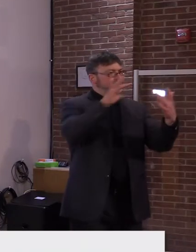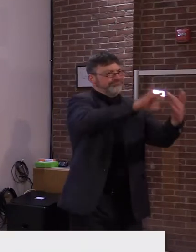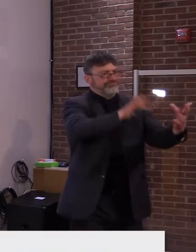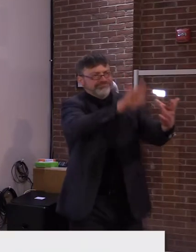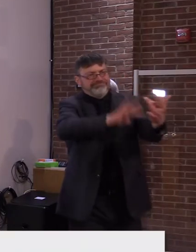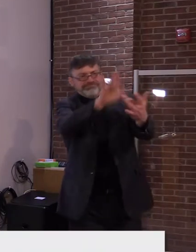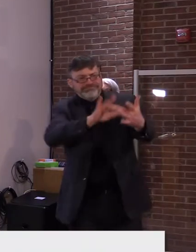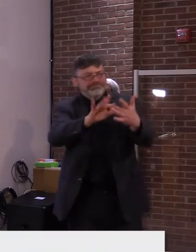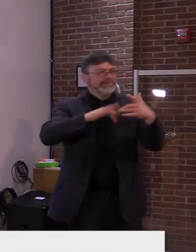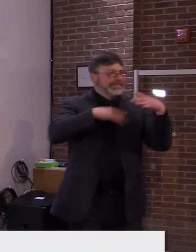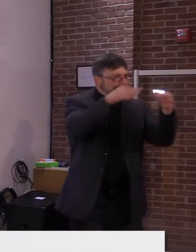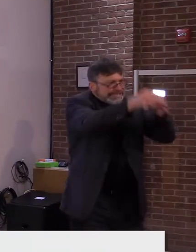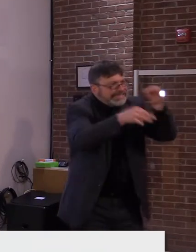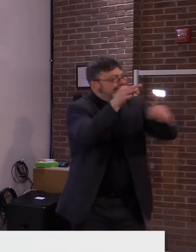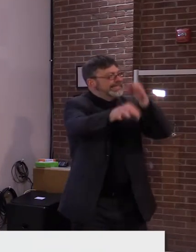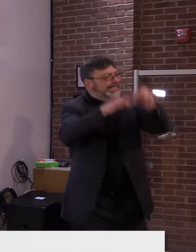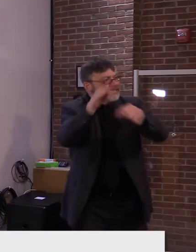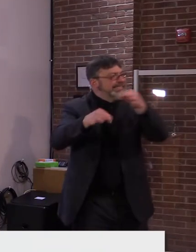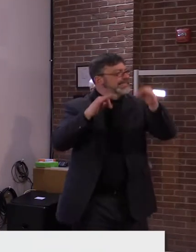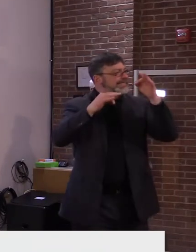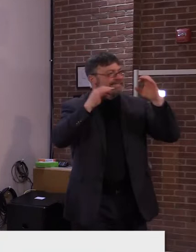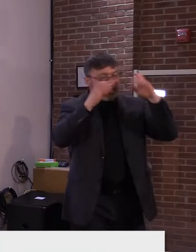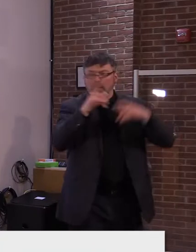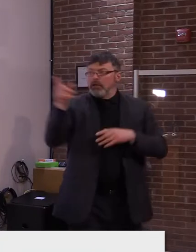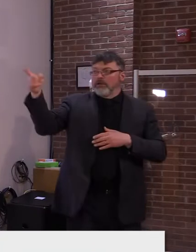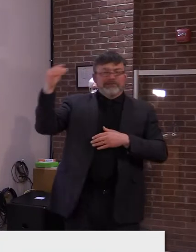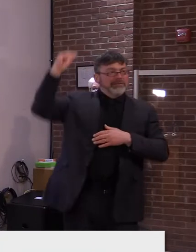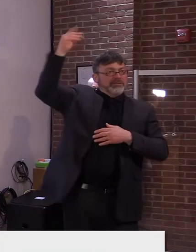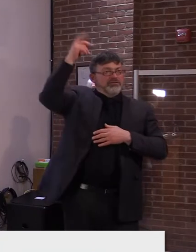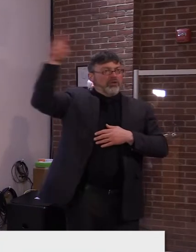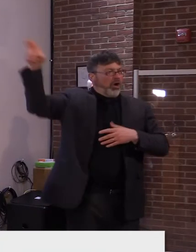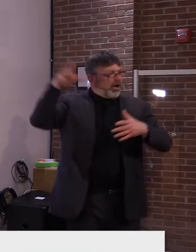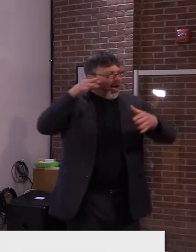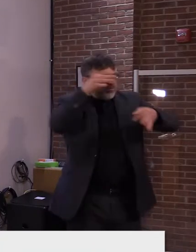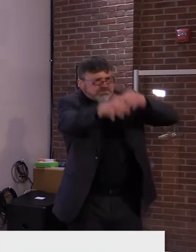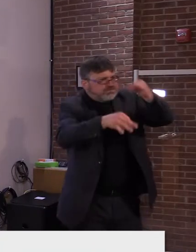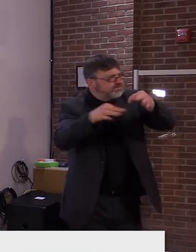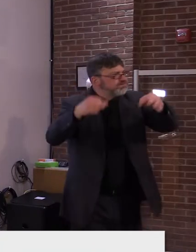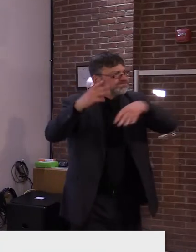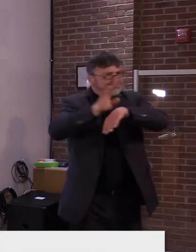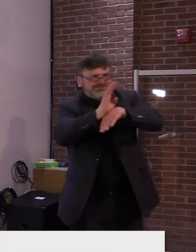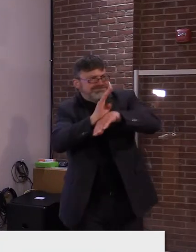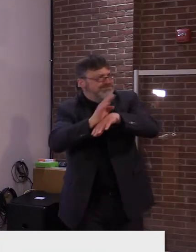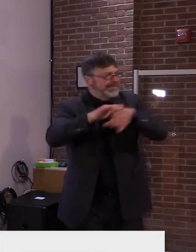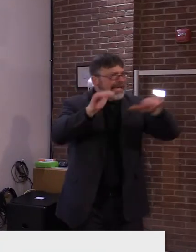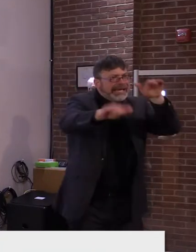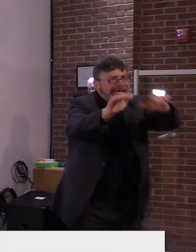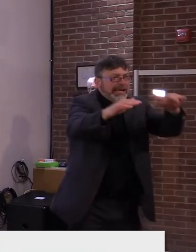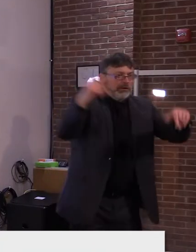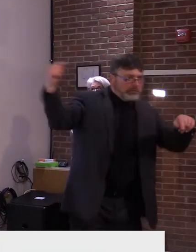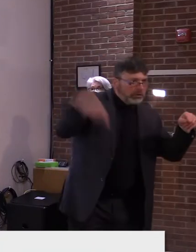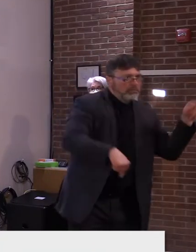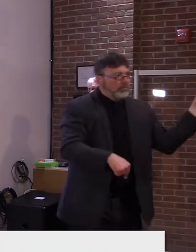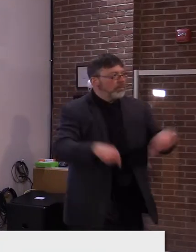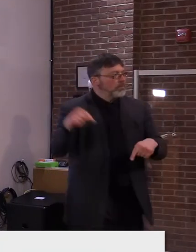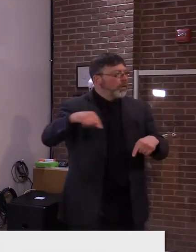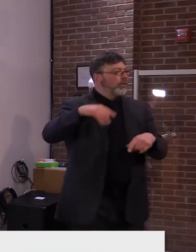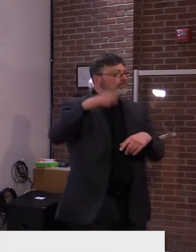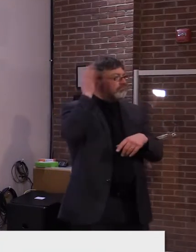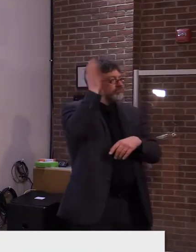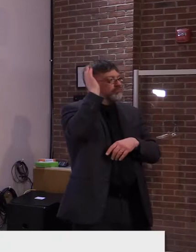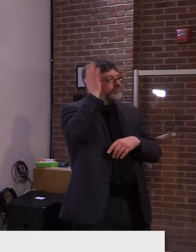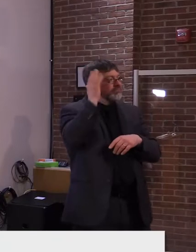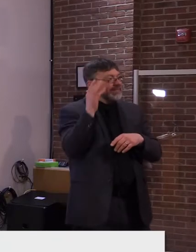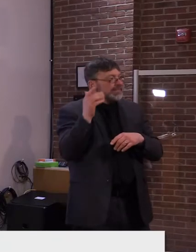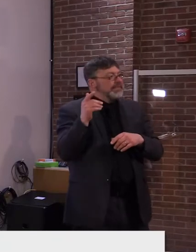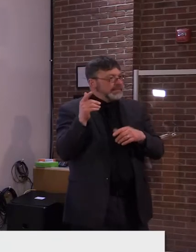the mutation of this virus, the real answer is to get to it quick, right? Stop it now before it has